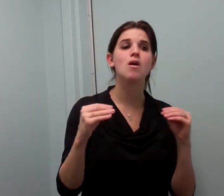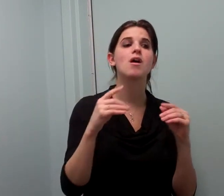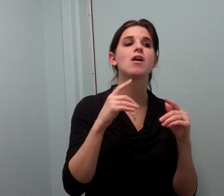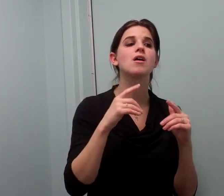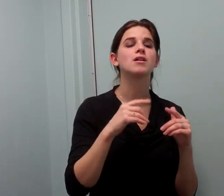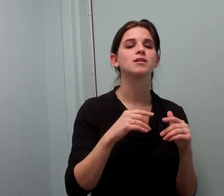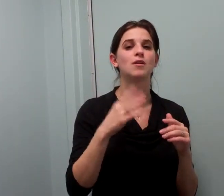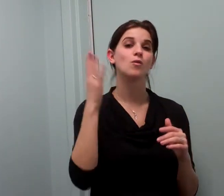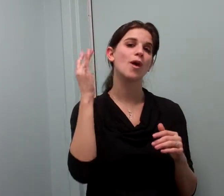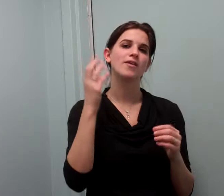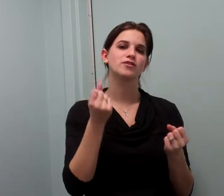moisture.